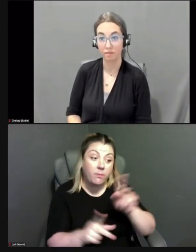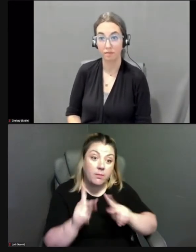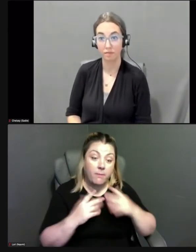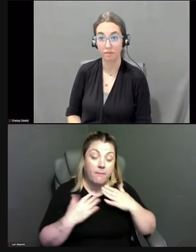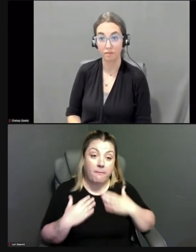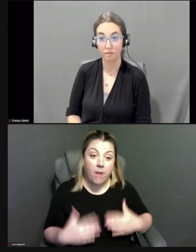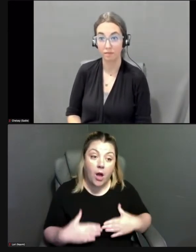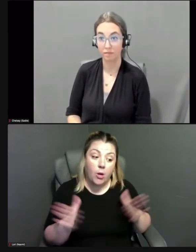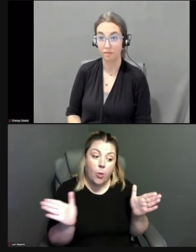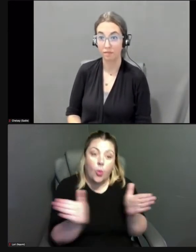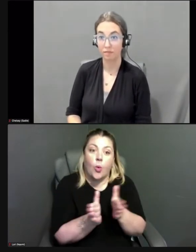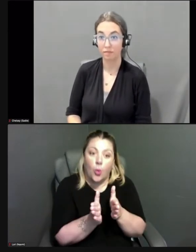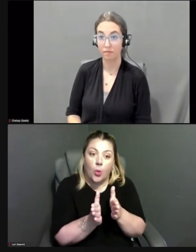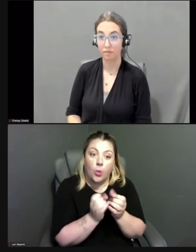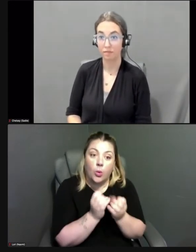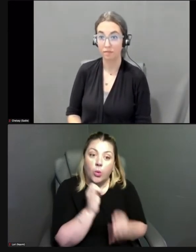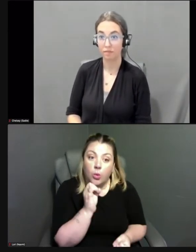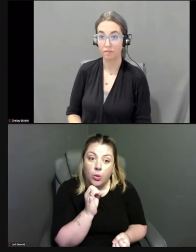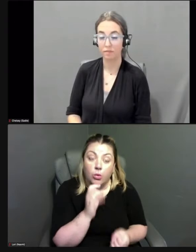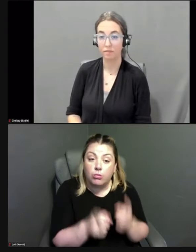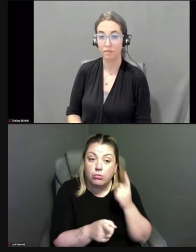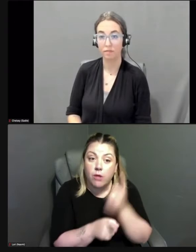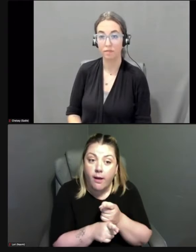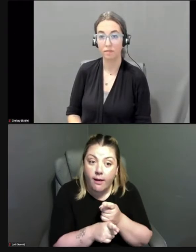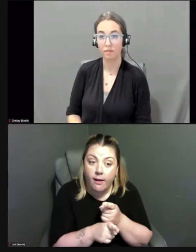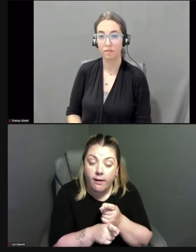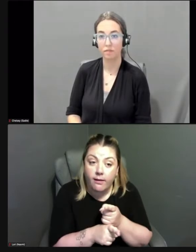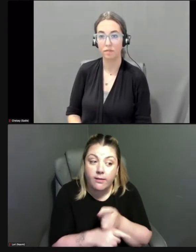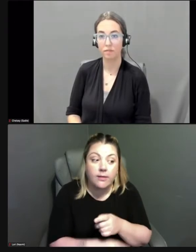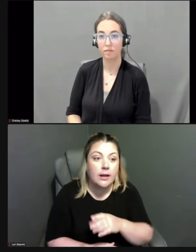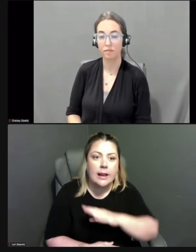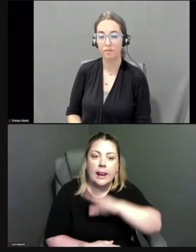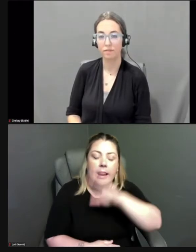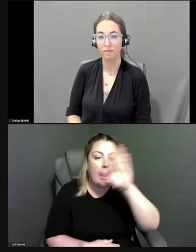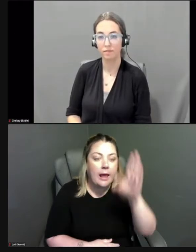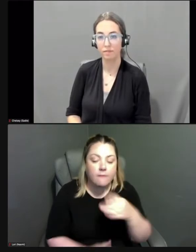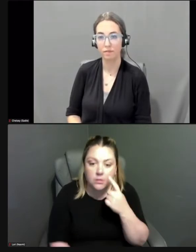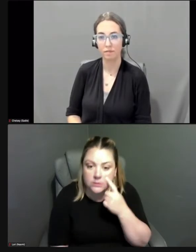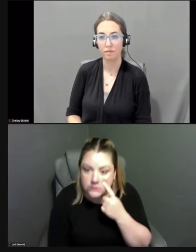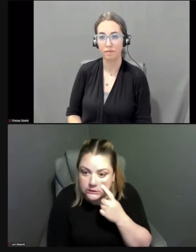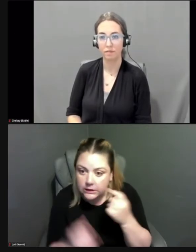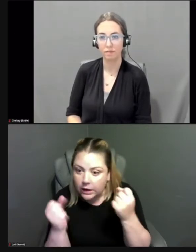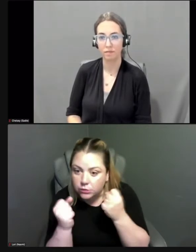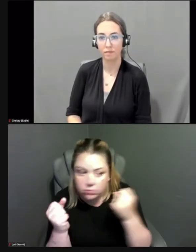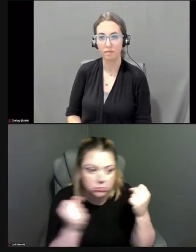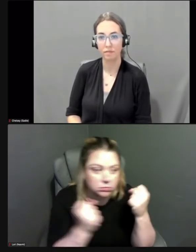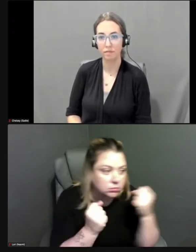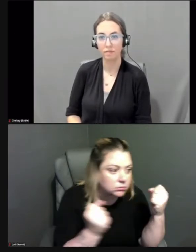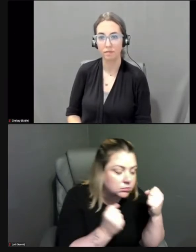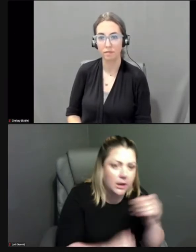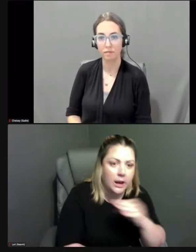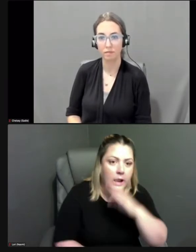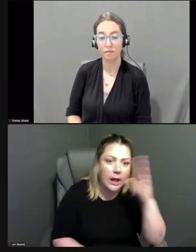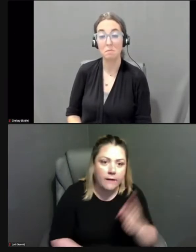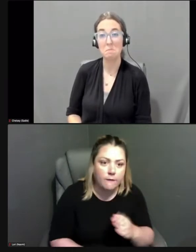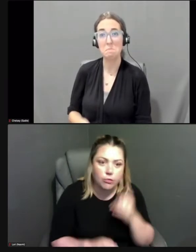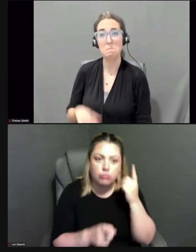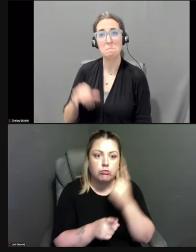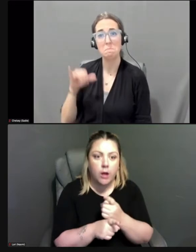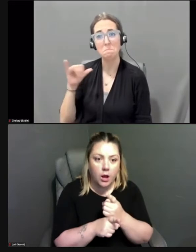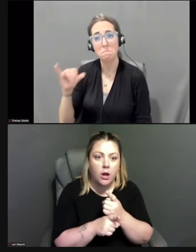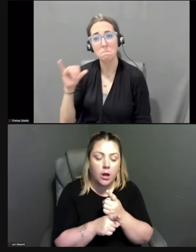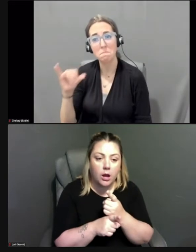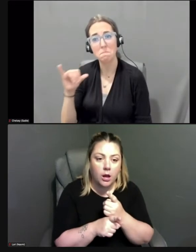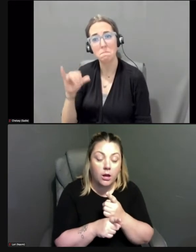sizes, but you never, ever, ever saw them doing any kind of physical activity. If anything, they would